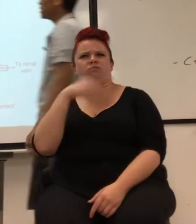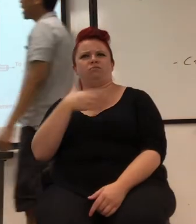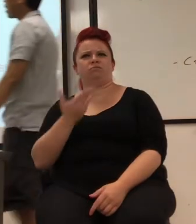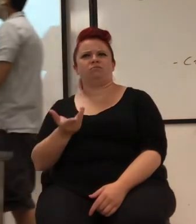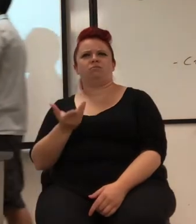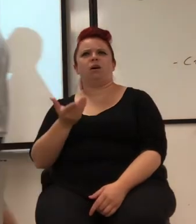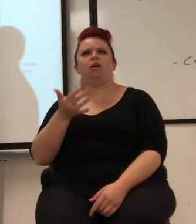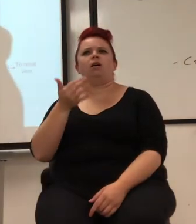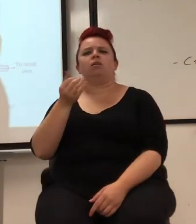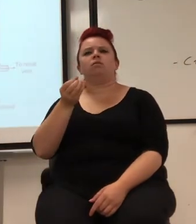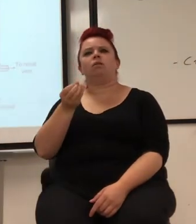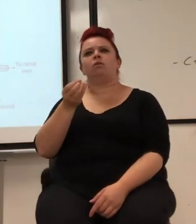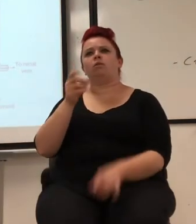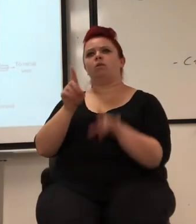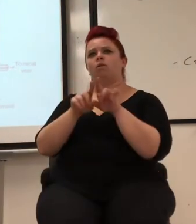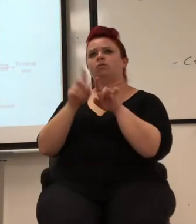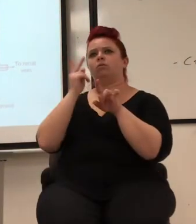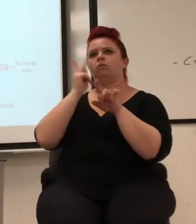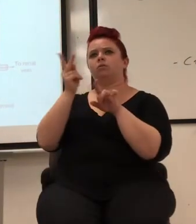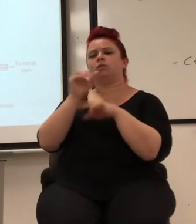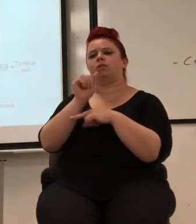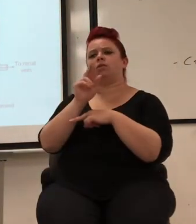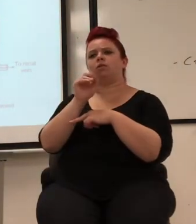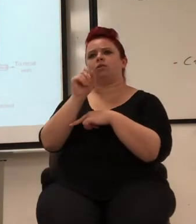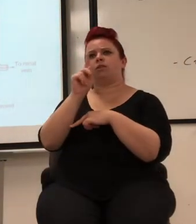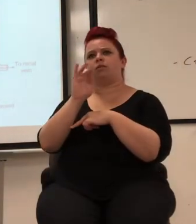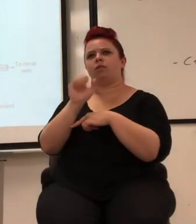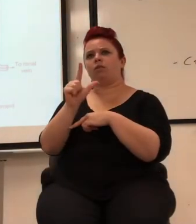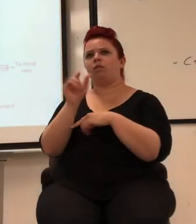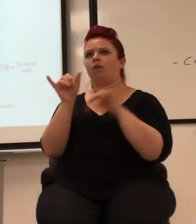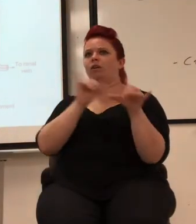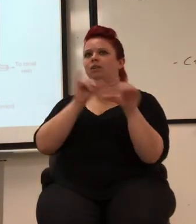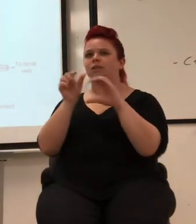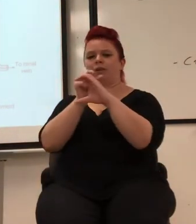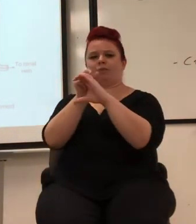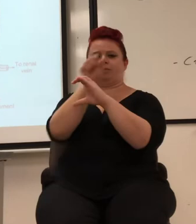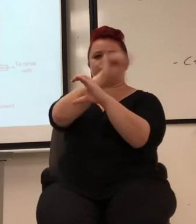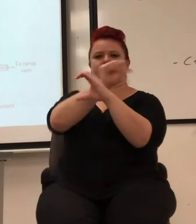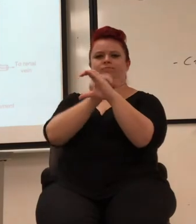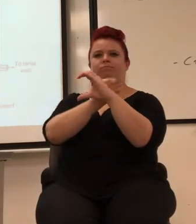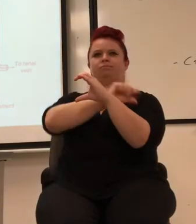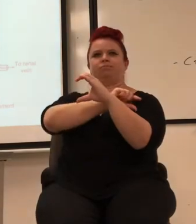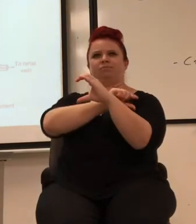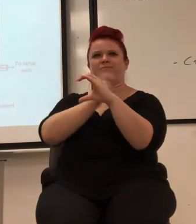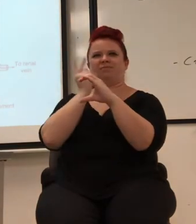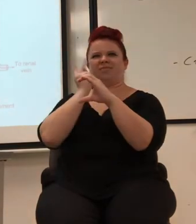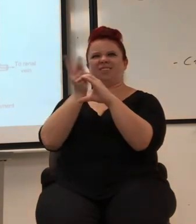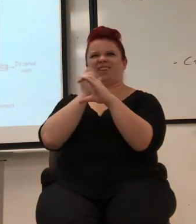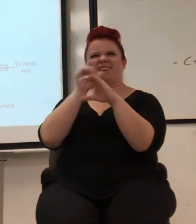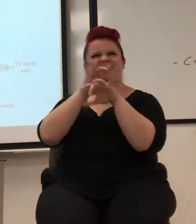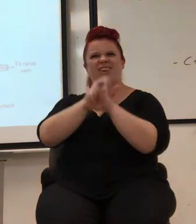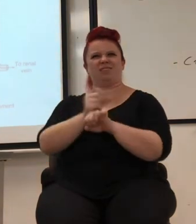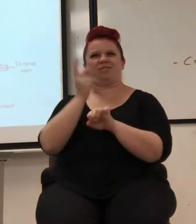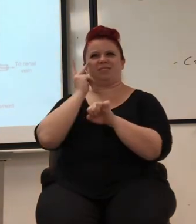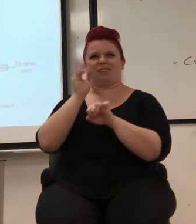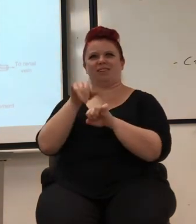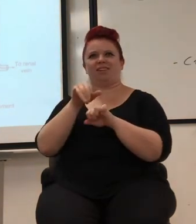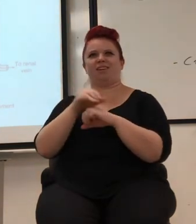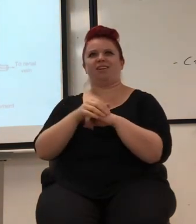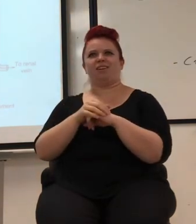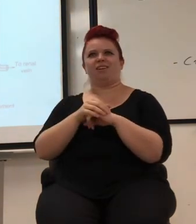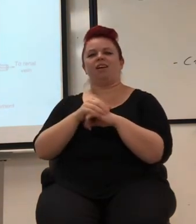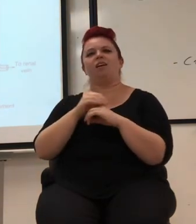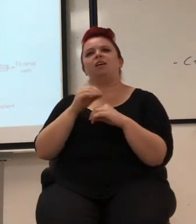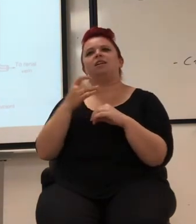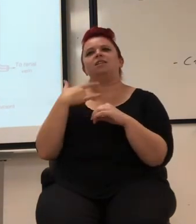do you see how both arterioles are on the same side? I'm not used to seeing that either. Usually,